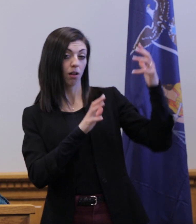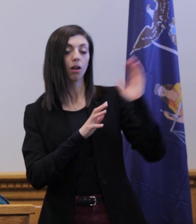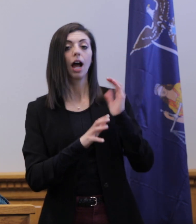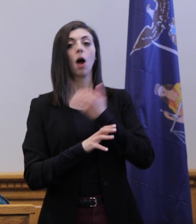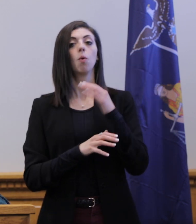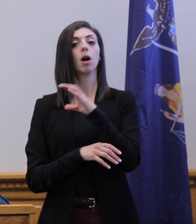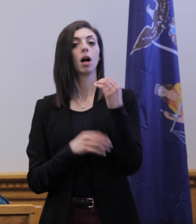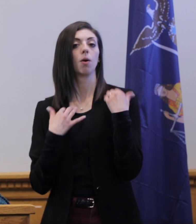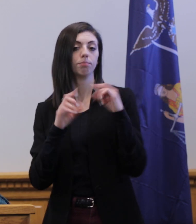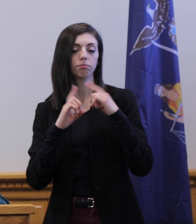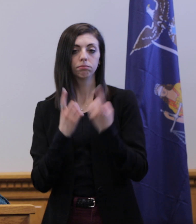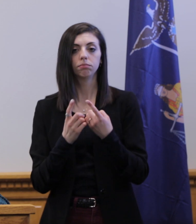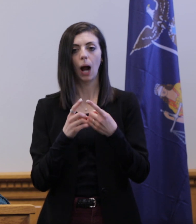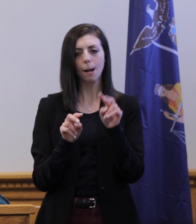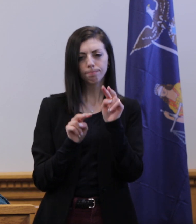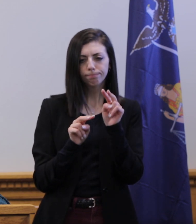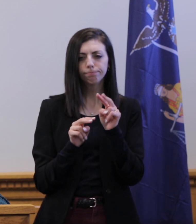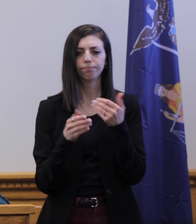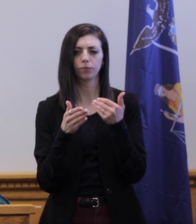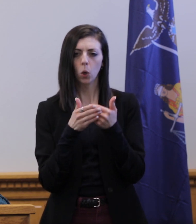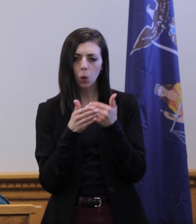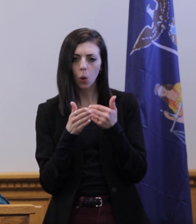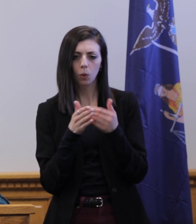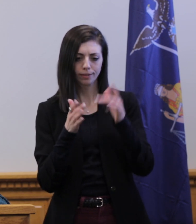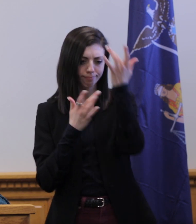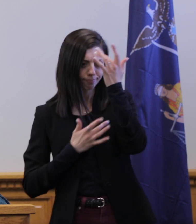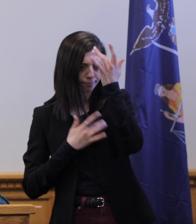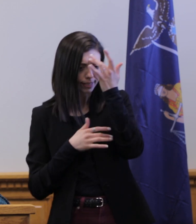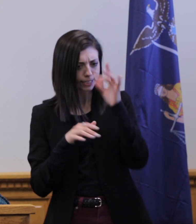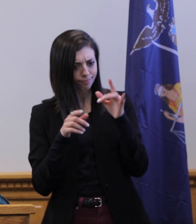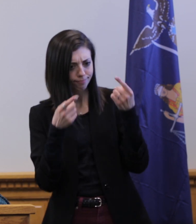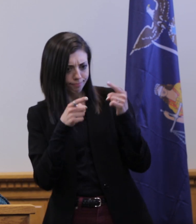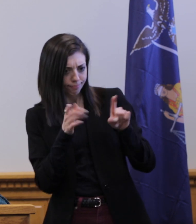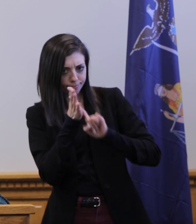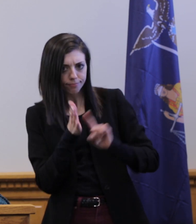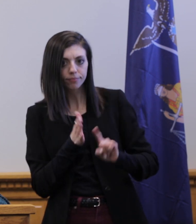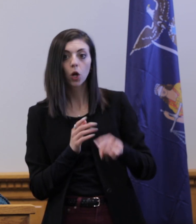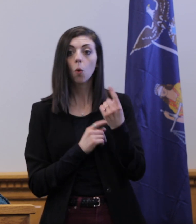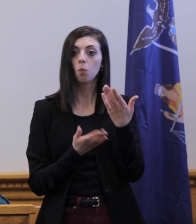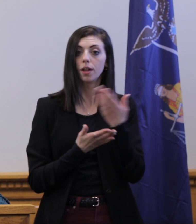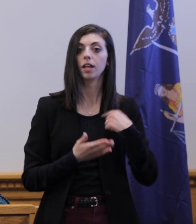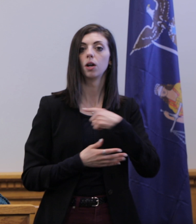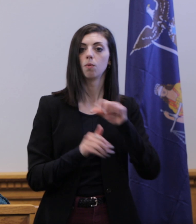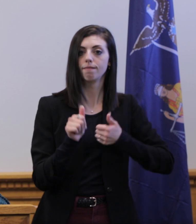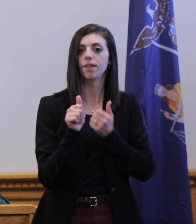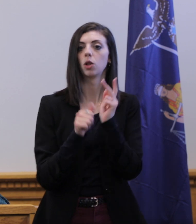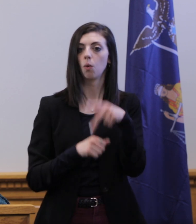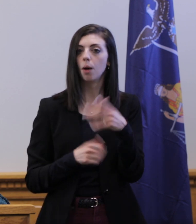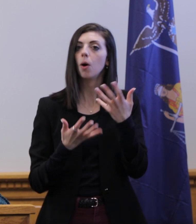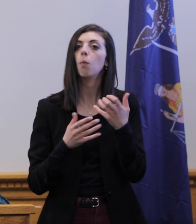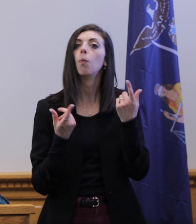department has closely monitored disease activity on a daily basis. One of the indicators we follow up with is to